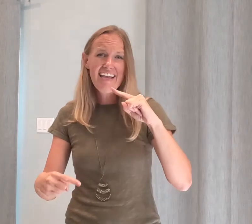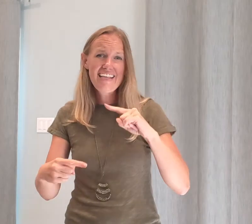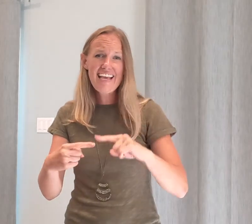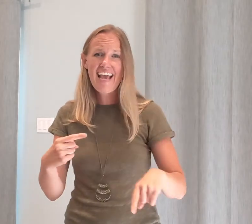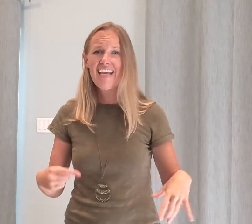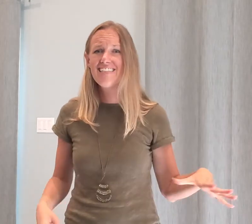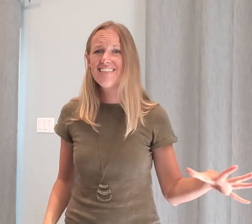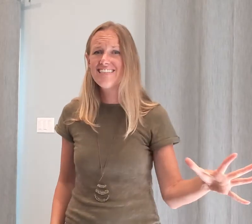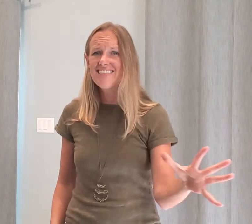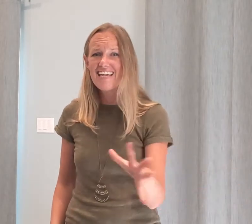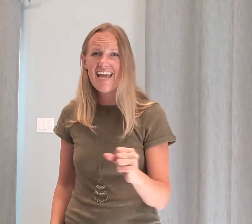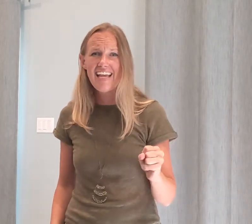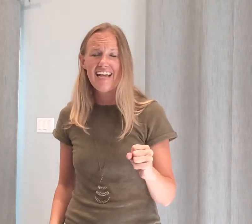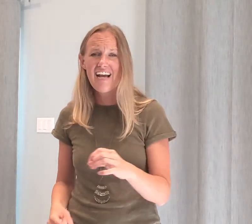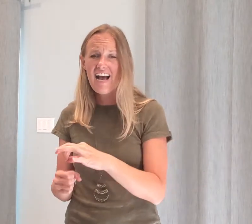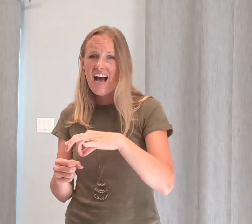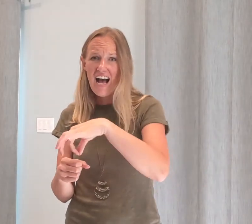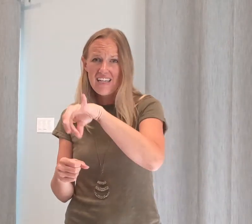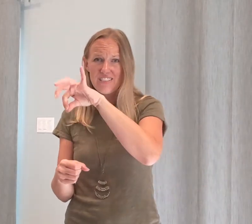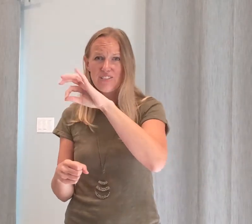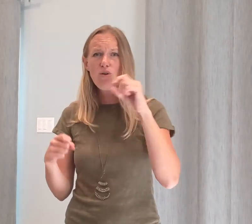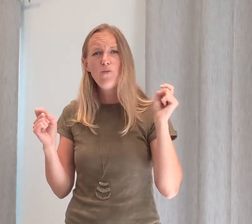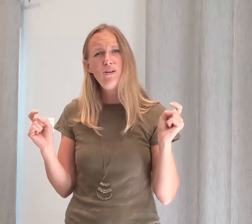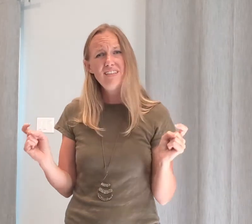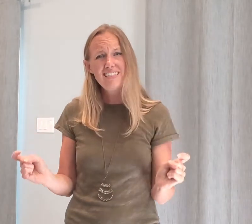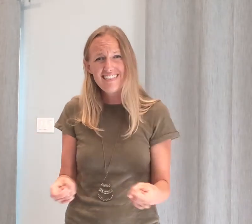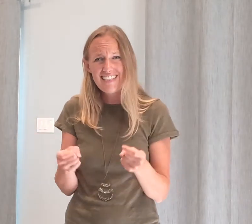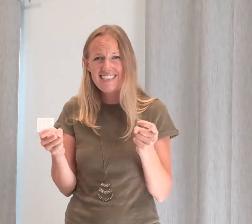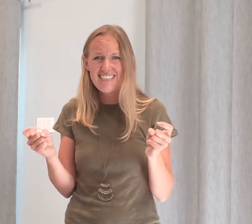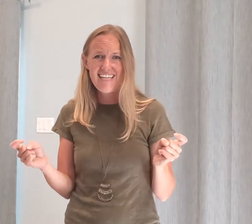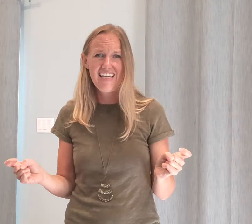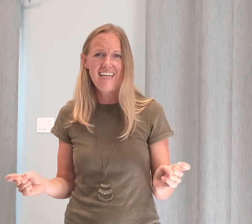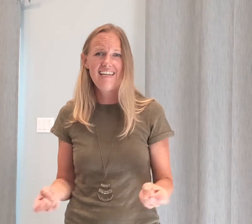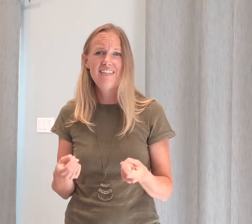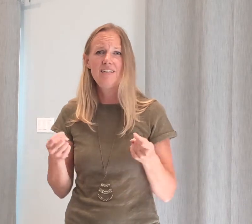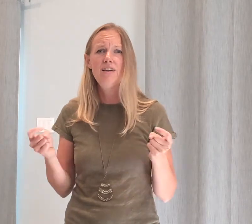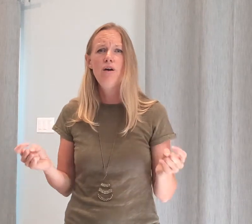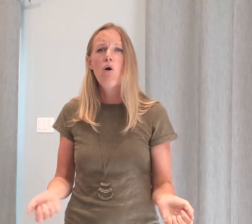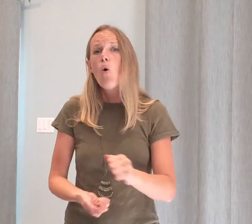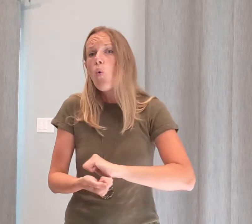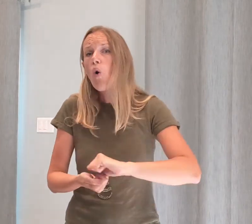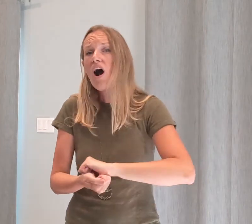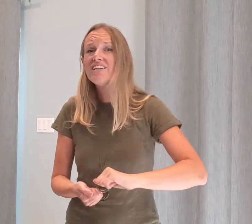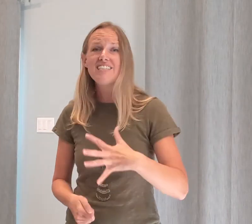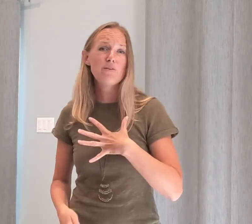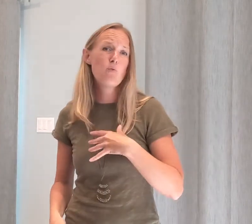I can't take a soul that's sin sick, wash it